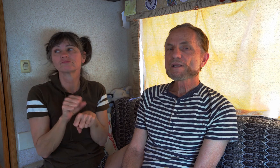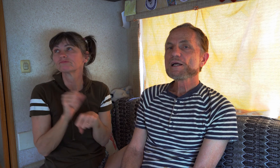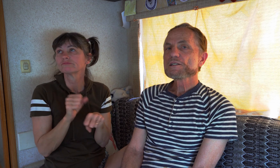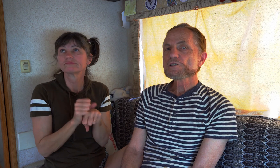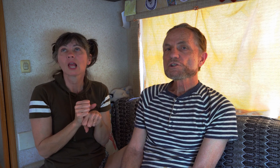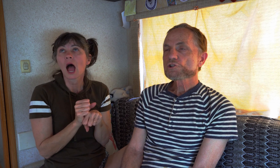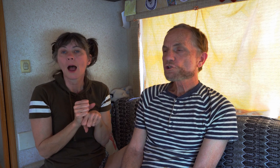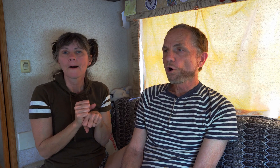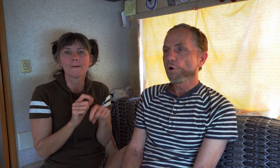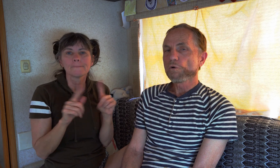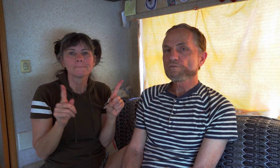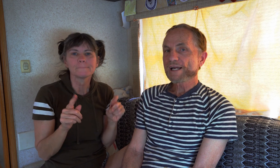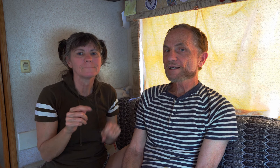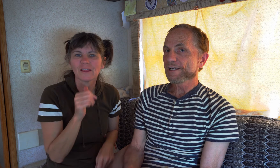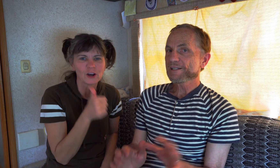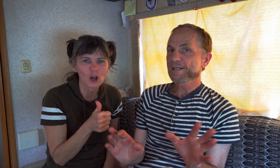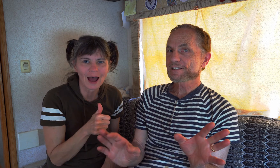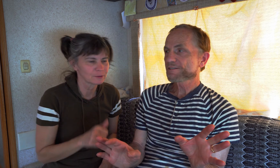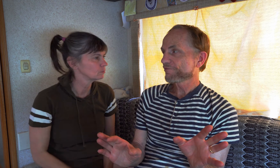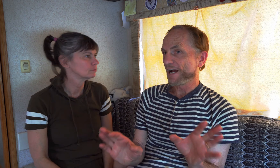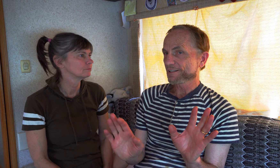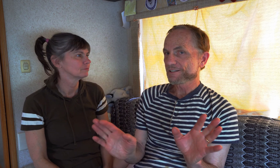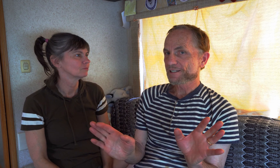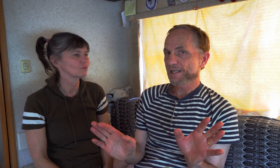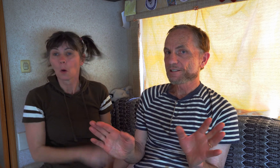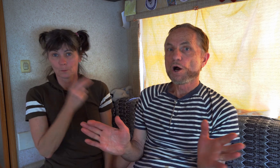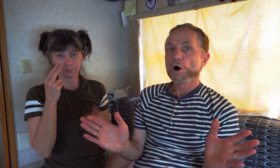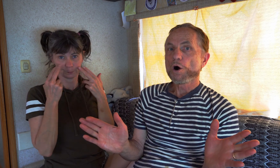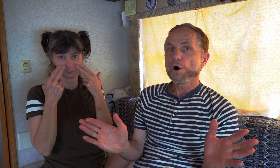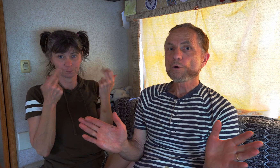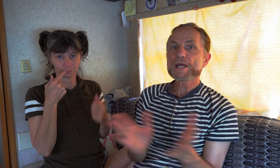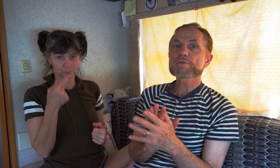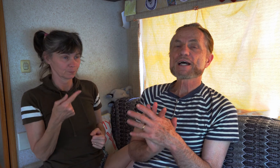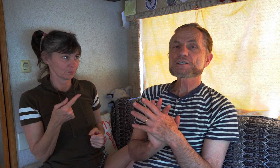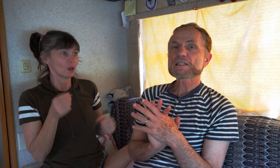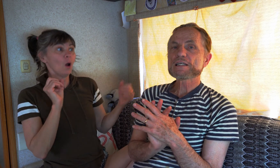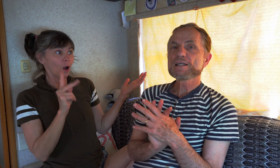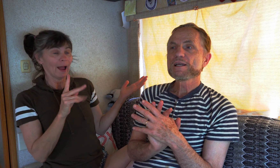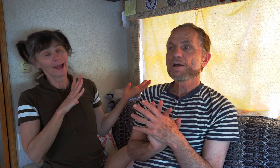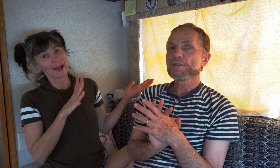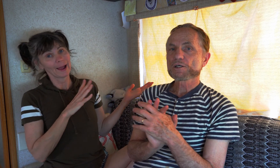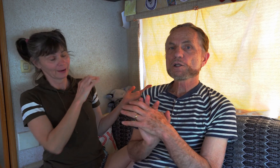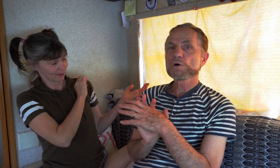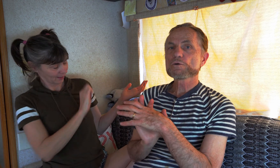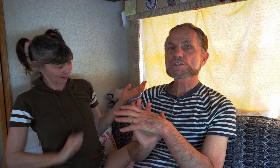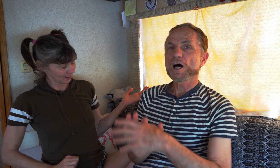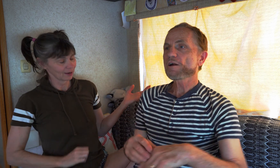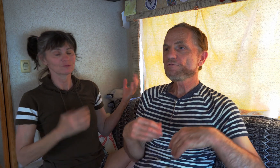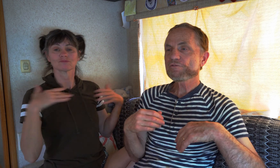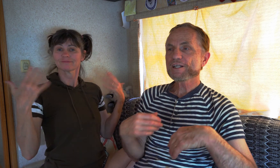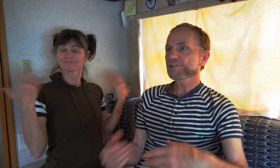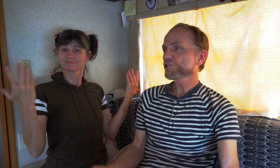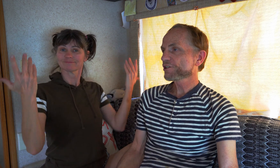working. So finally they said, "Okay, Your Majesty, the clothes